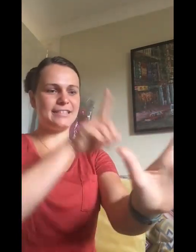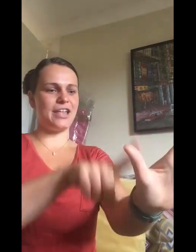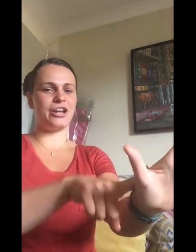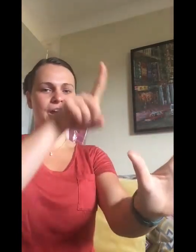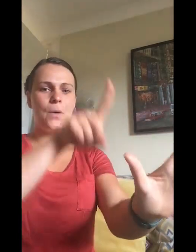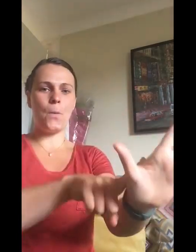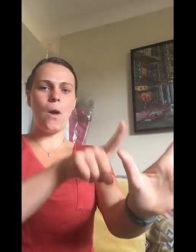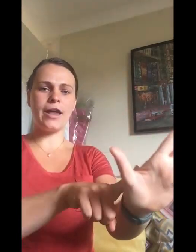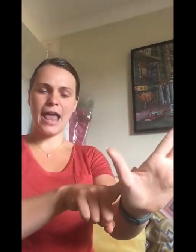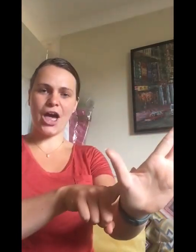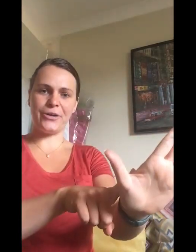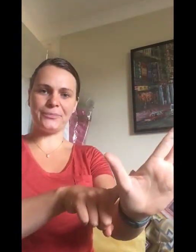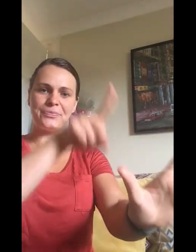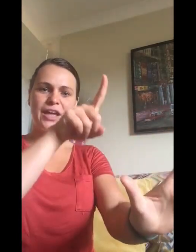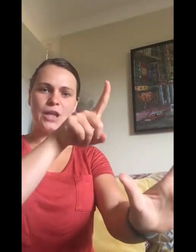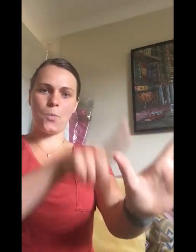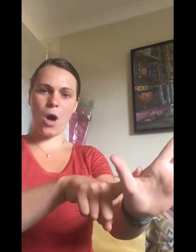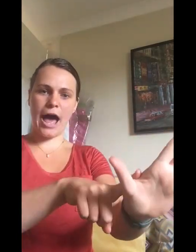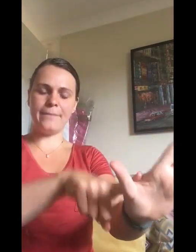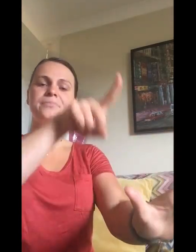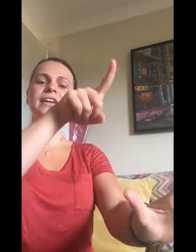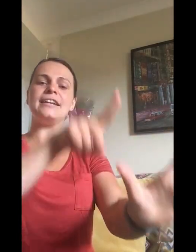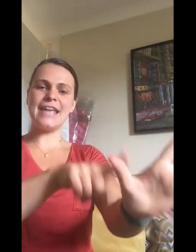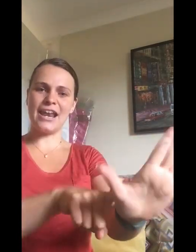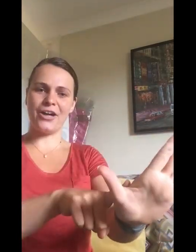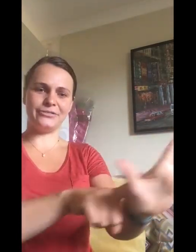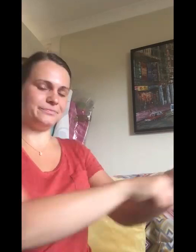and you're going to go, what? Yellow. So Y, yellow,